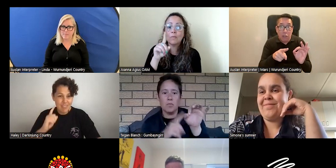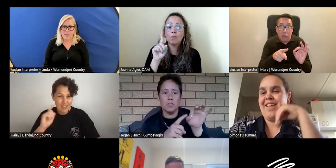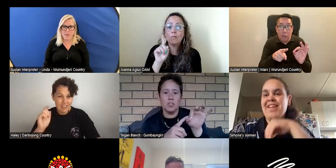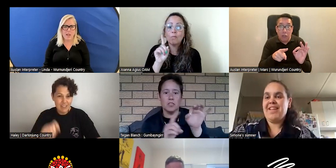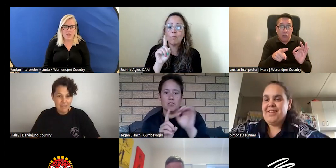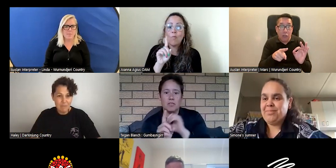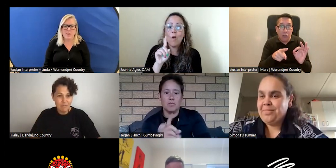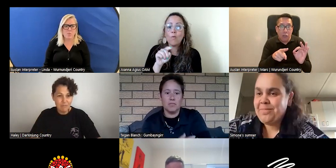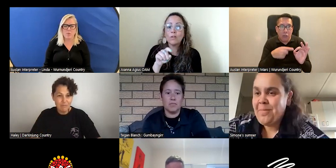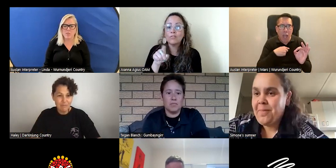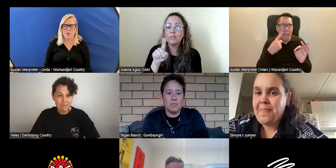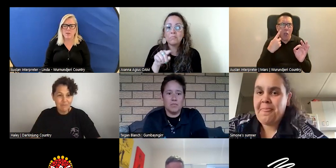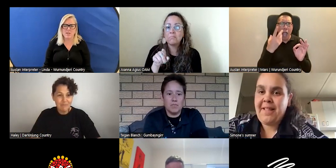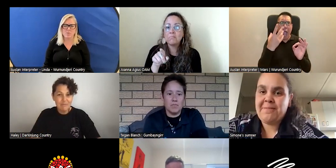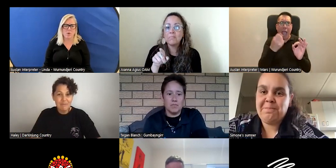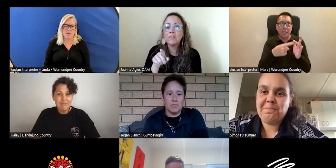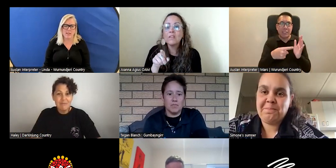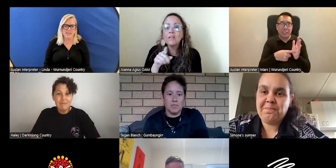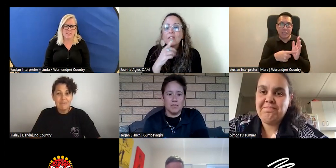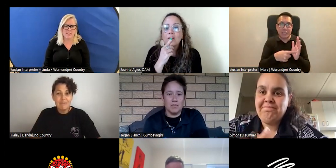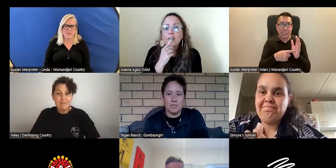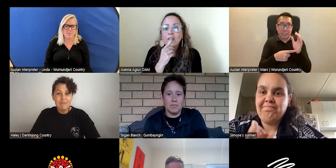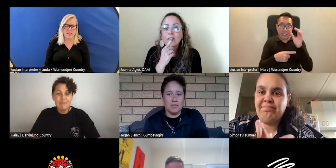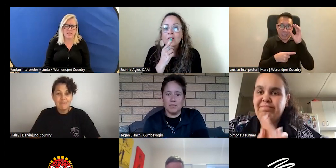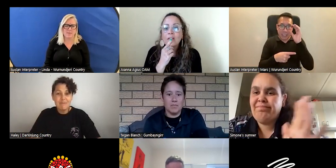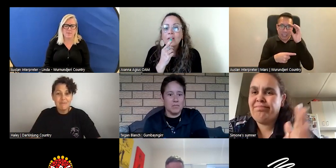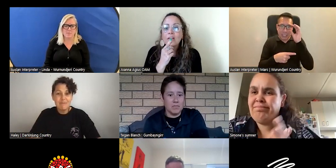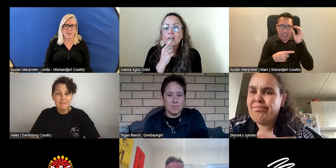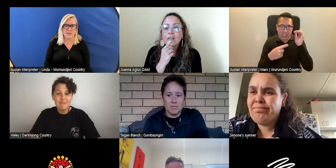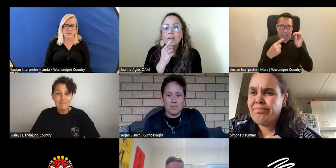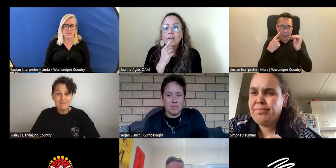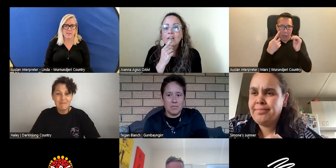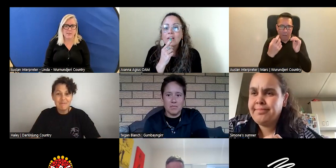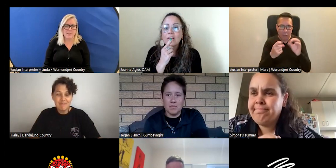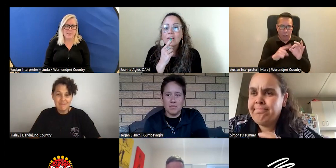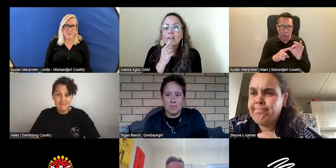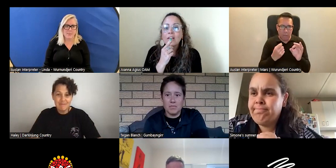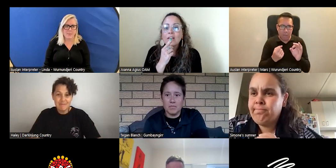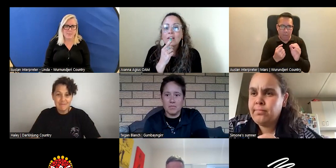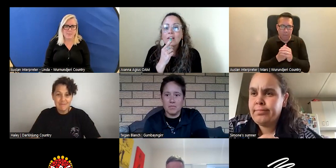I think I've got it, and I'll try and read it out. The question, what exactly do you mean, from Tegan?